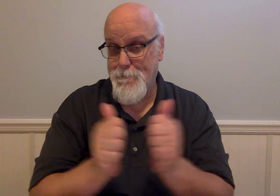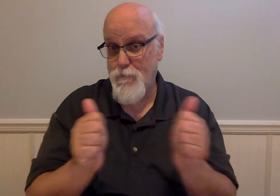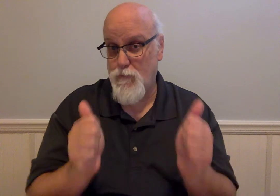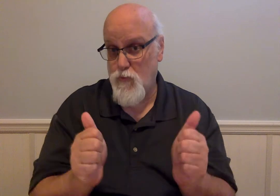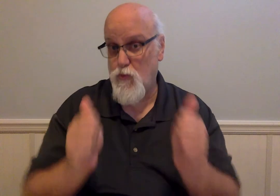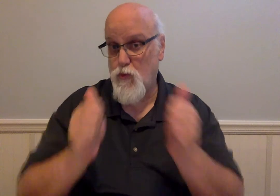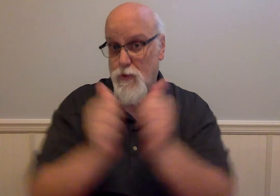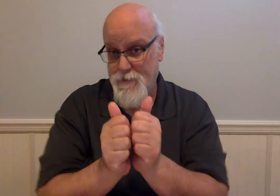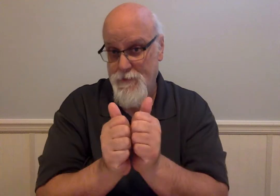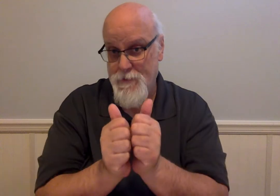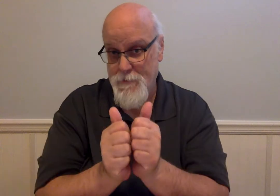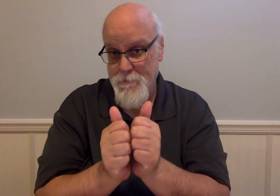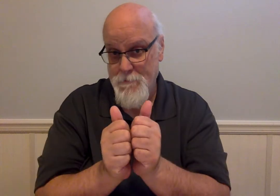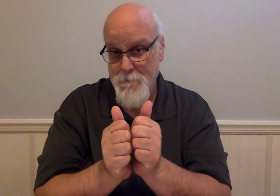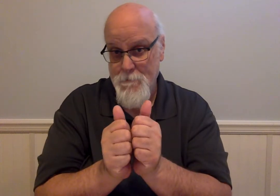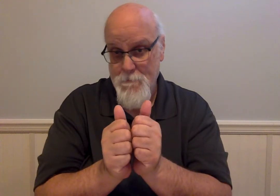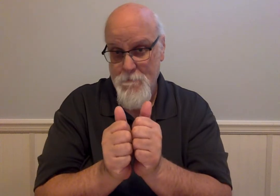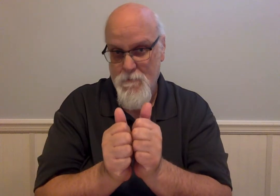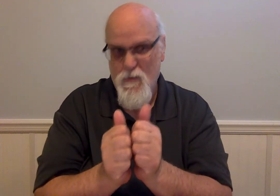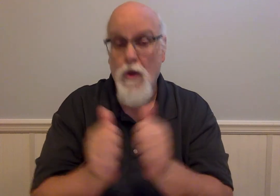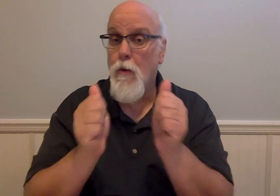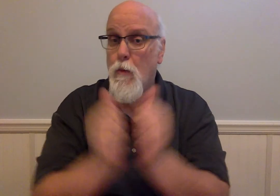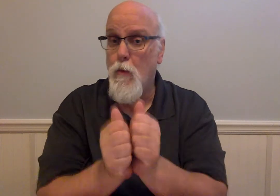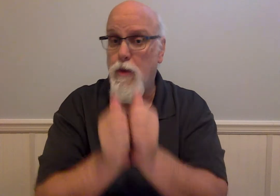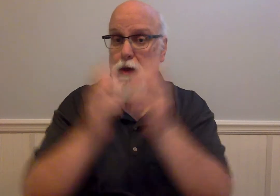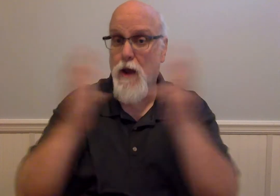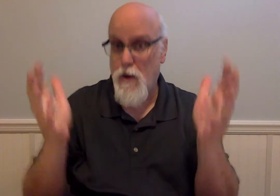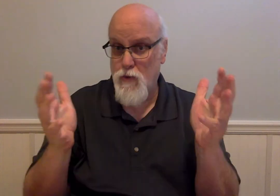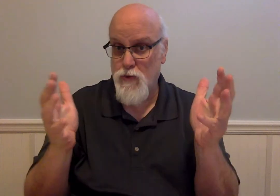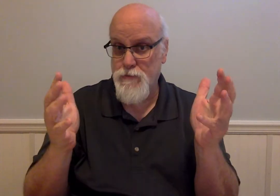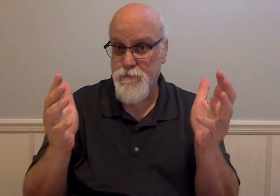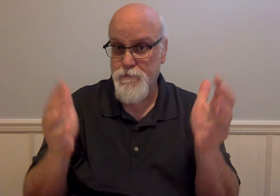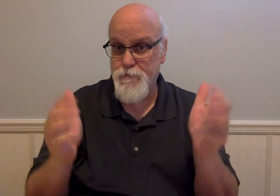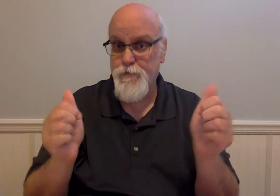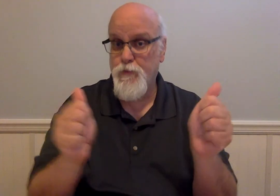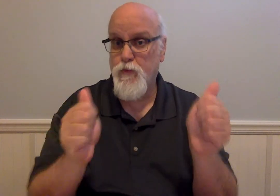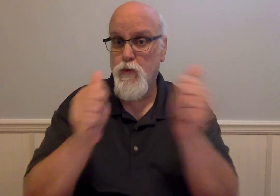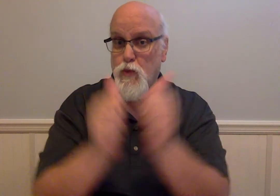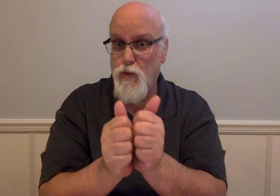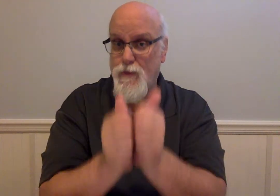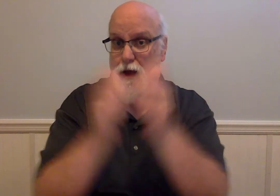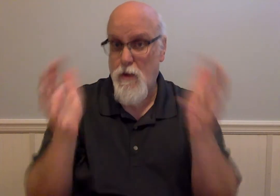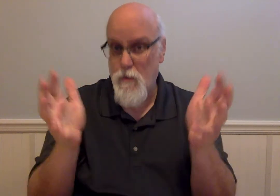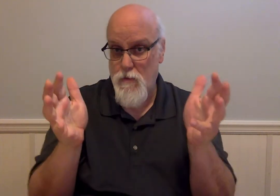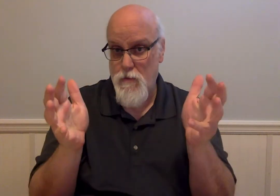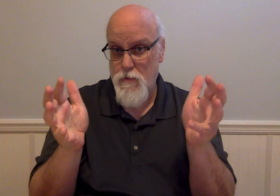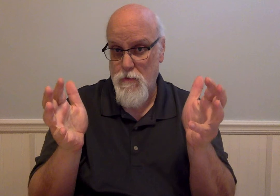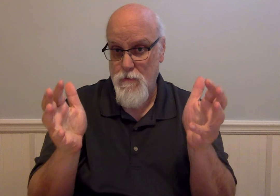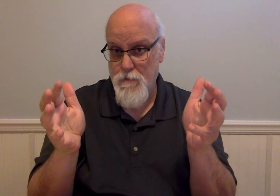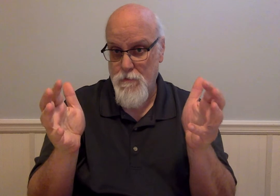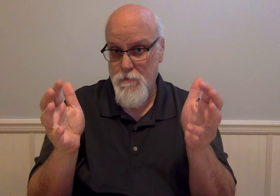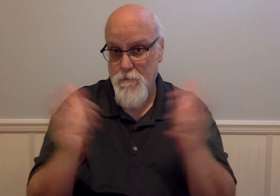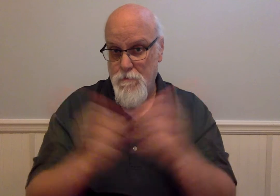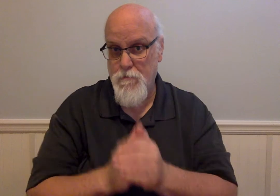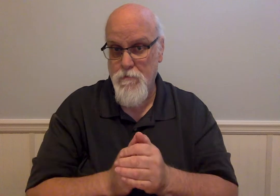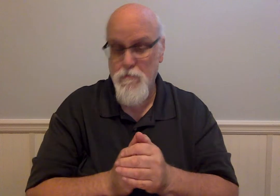With. 2 hands are together. With. Without. If I open them up as I come out. So with